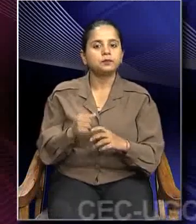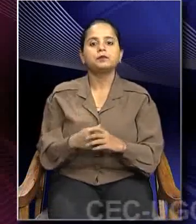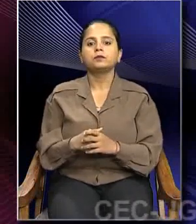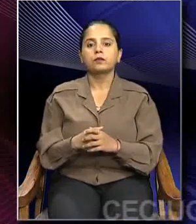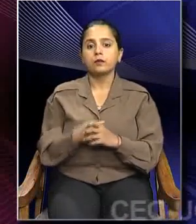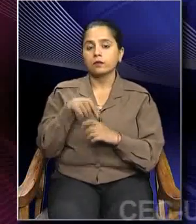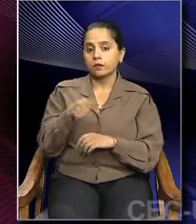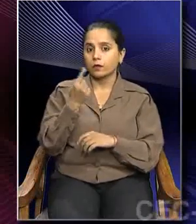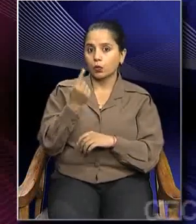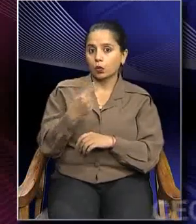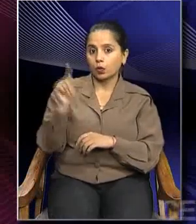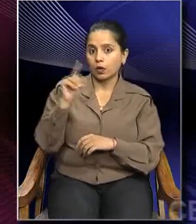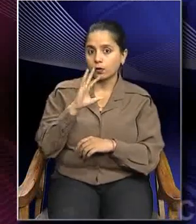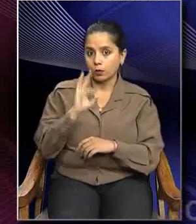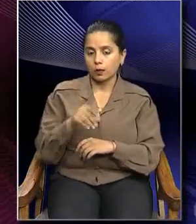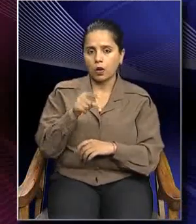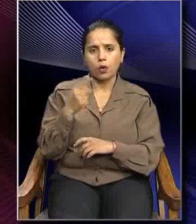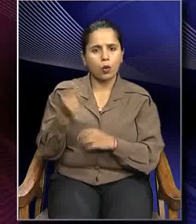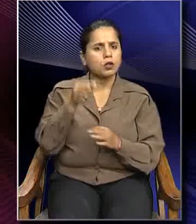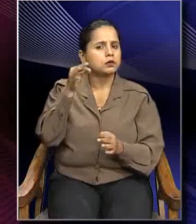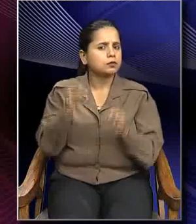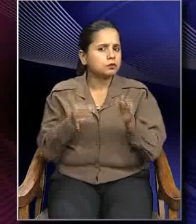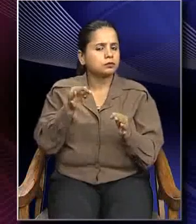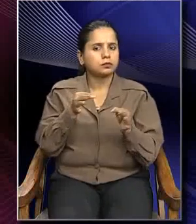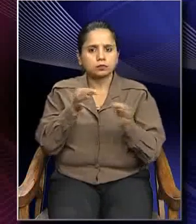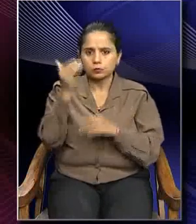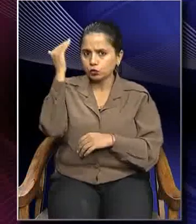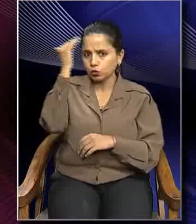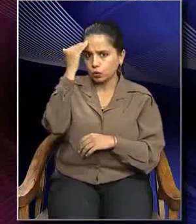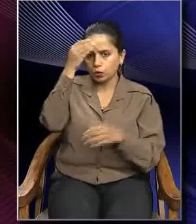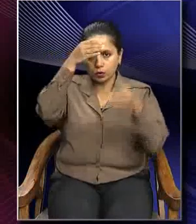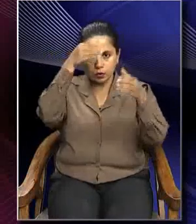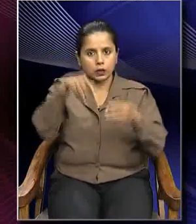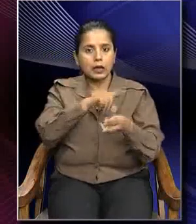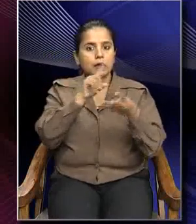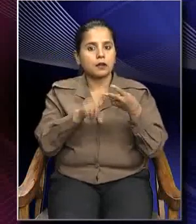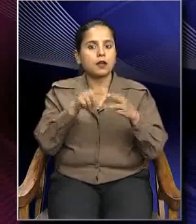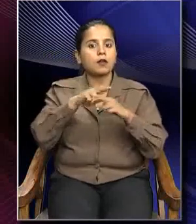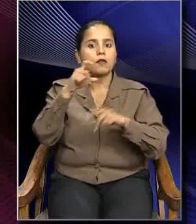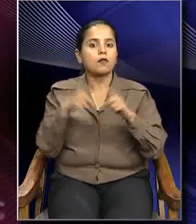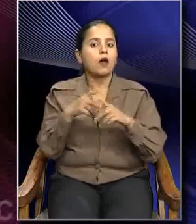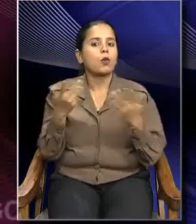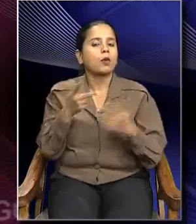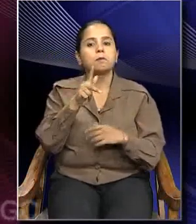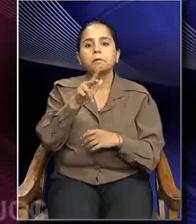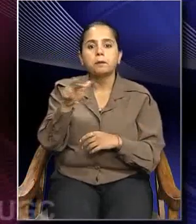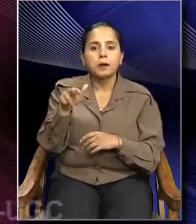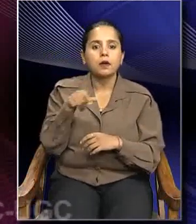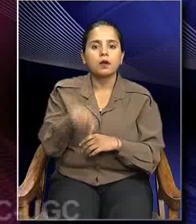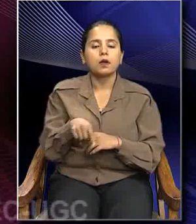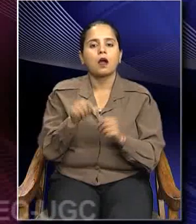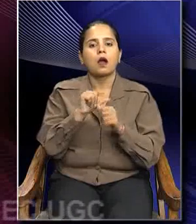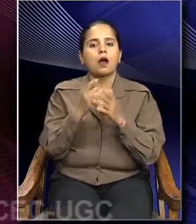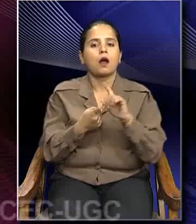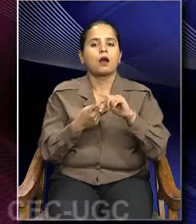The valid and the justified knowledge of this third fact is known as